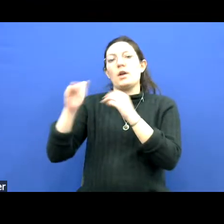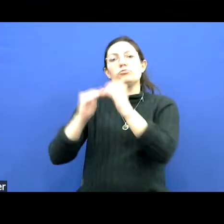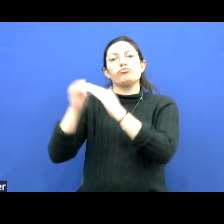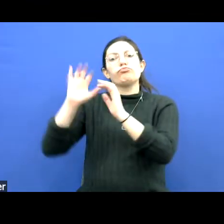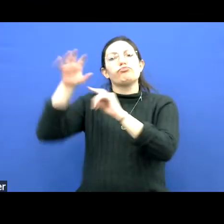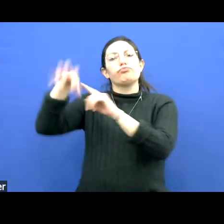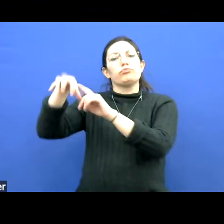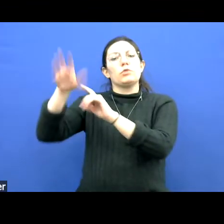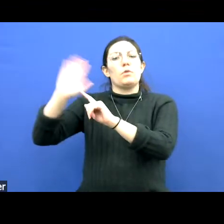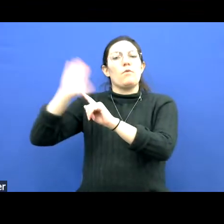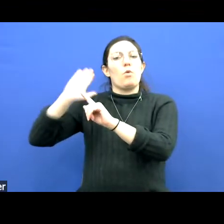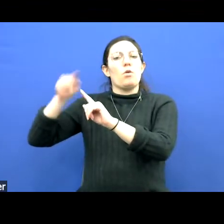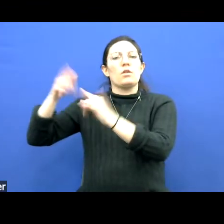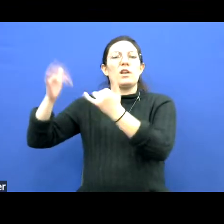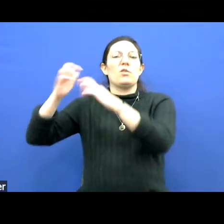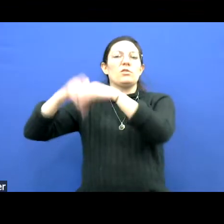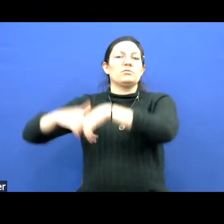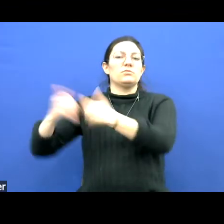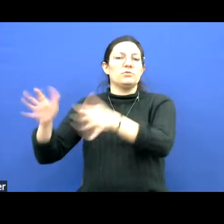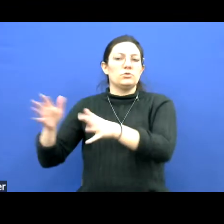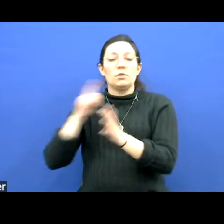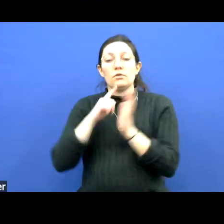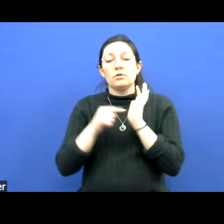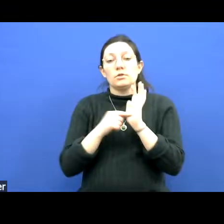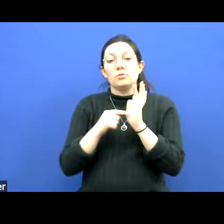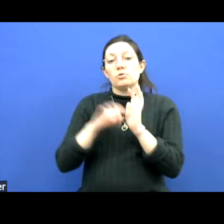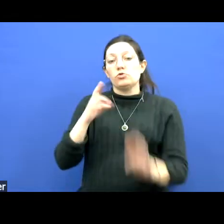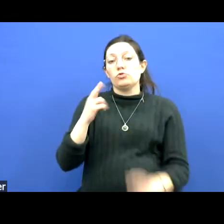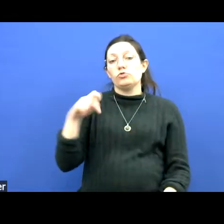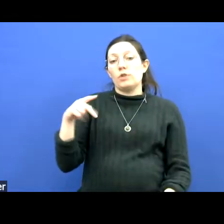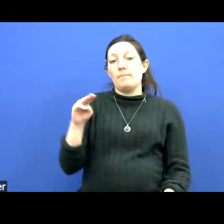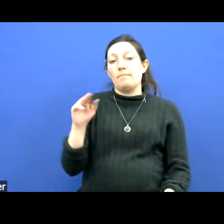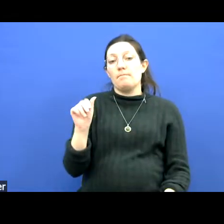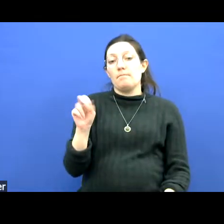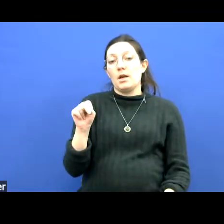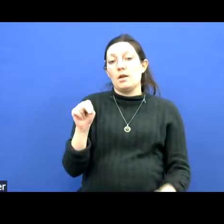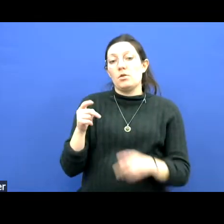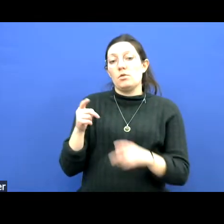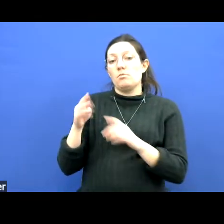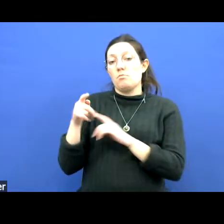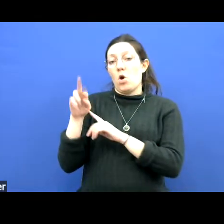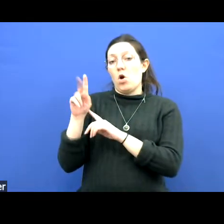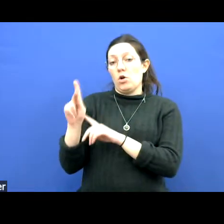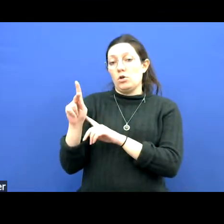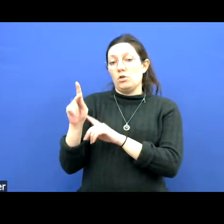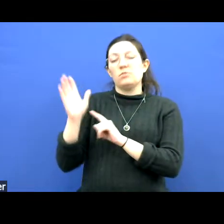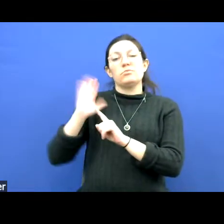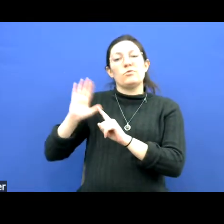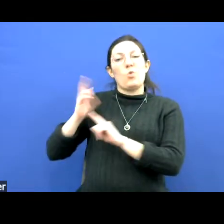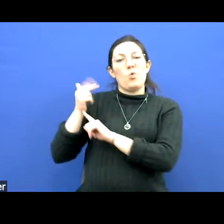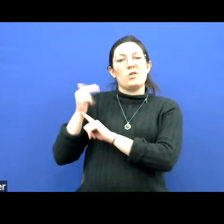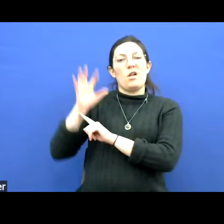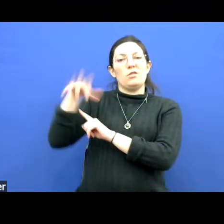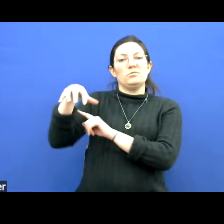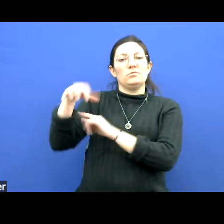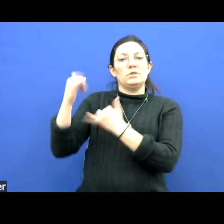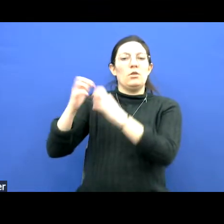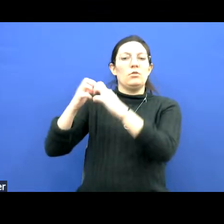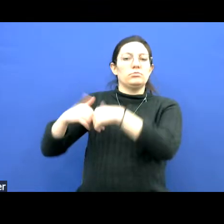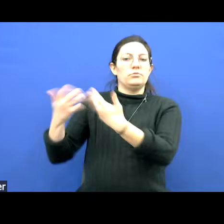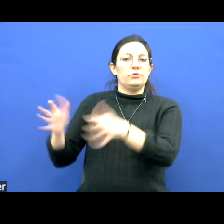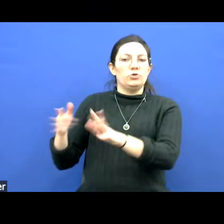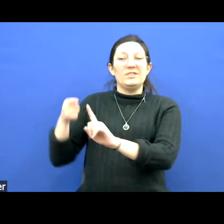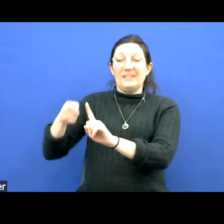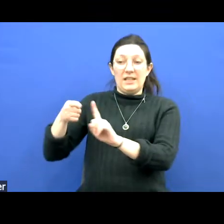So, for instance, Chapman Corner Park was the site of the former Chapman Hotel, so that one is